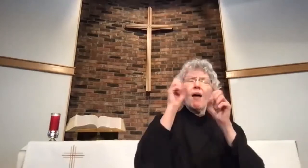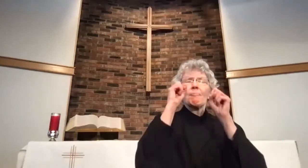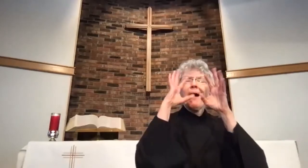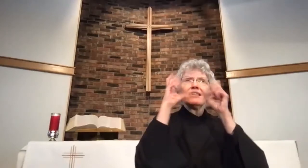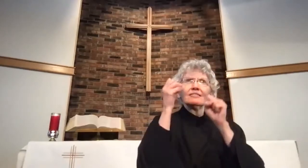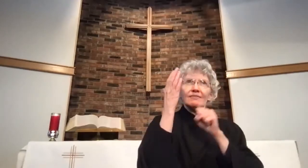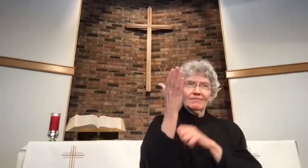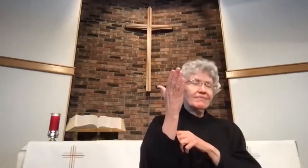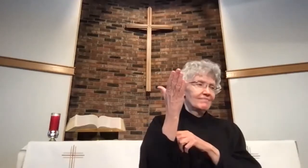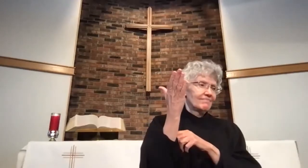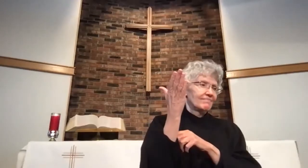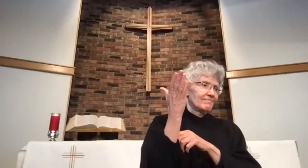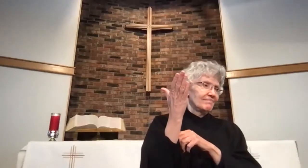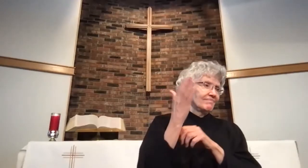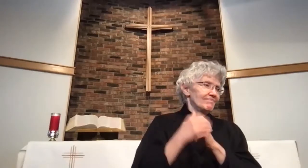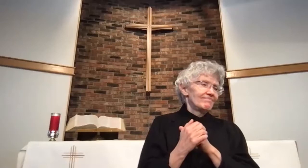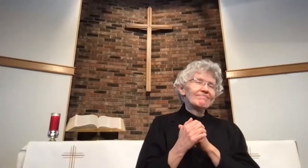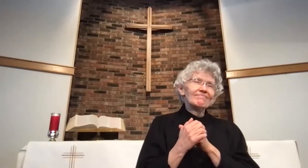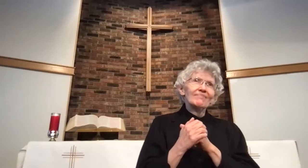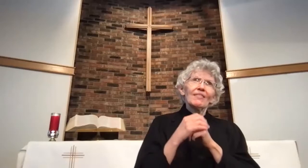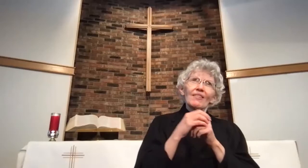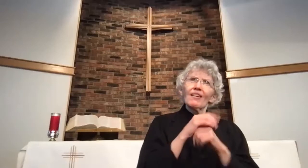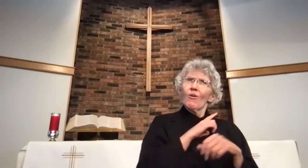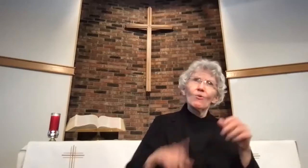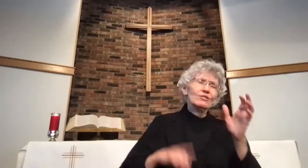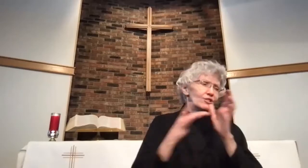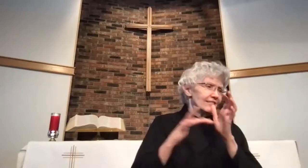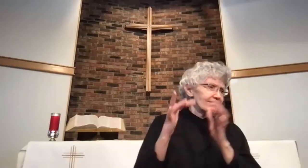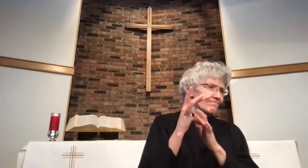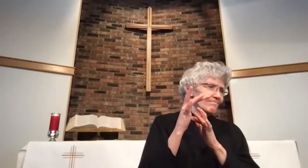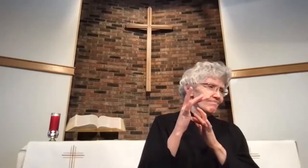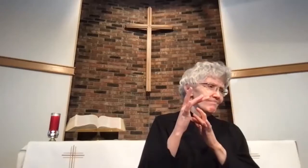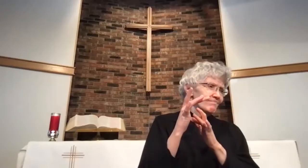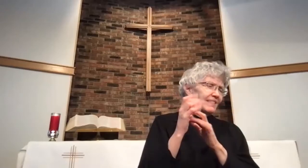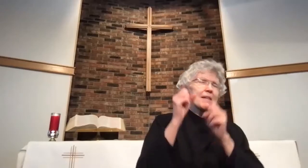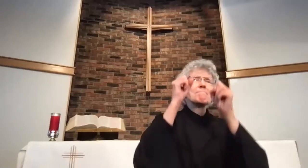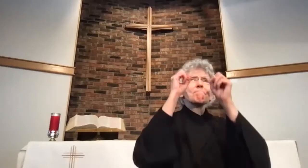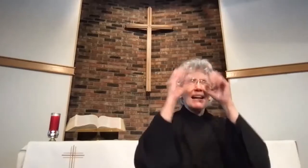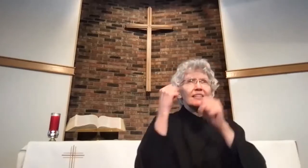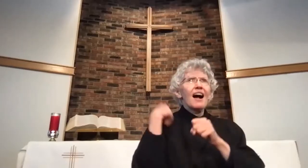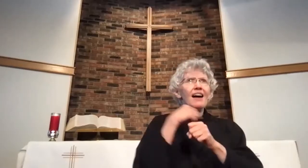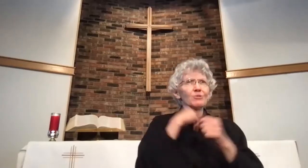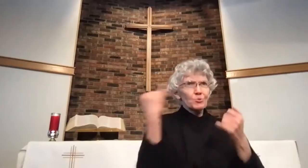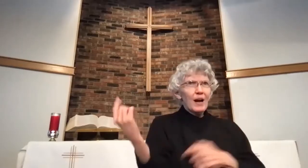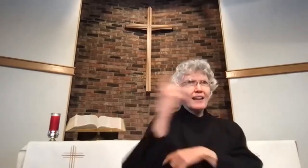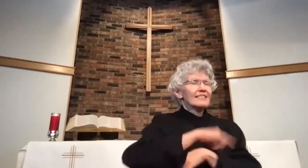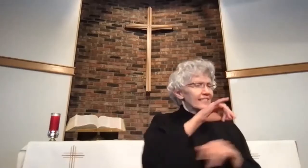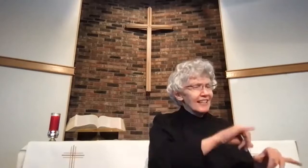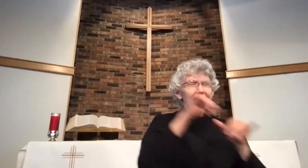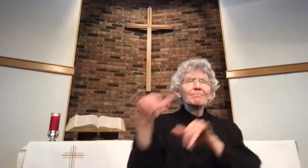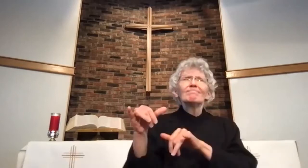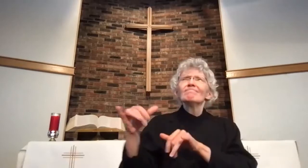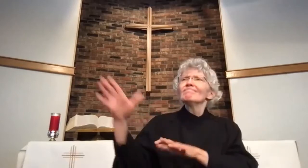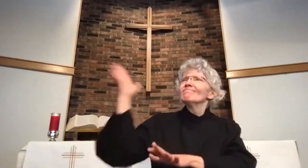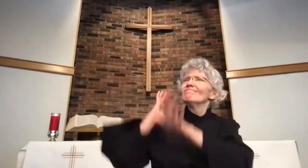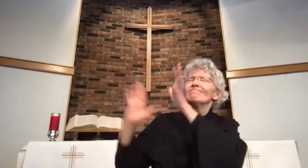How will you magnify our kindness so that the world is amazed by you too? Amaze